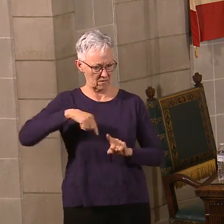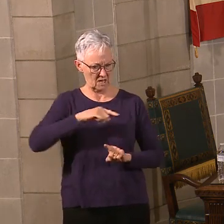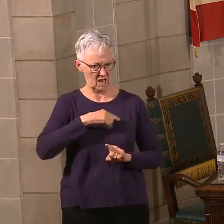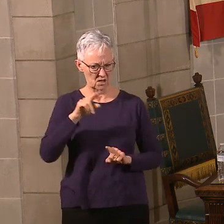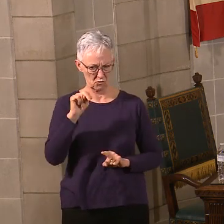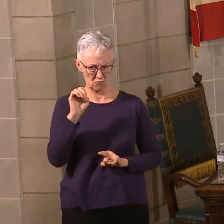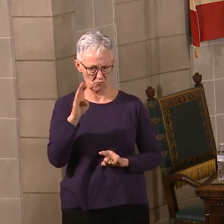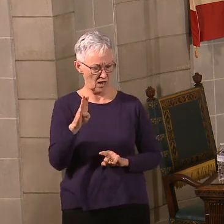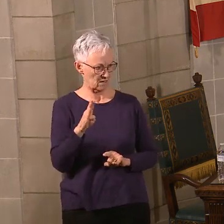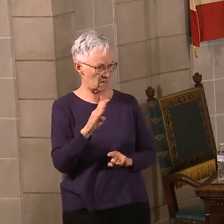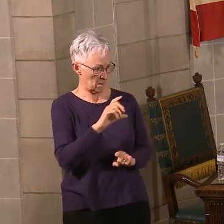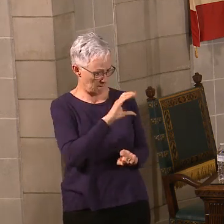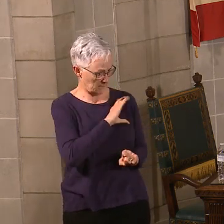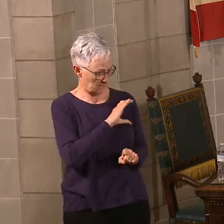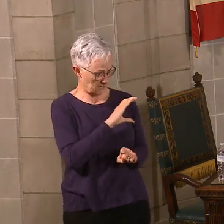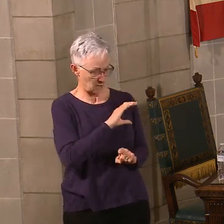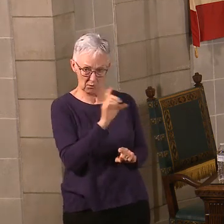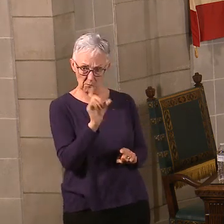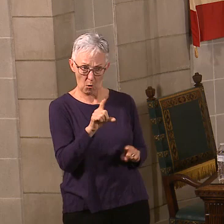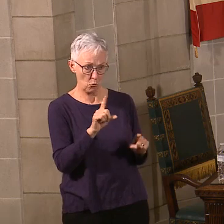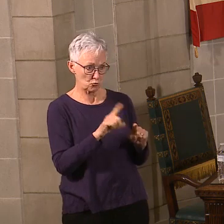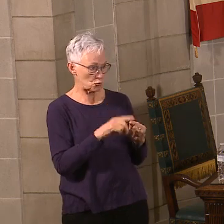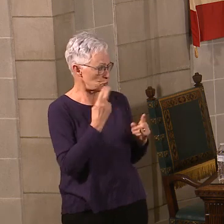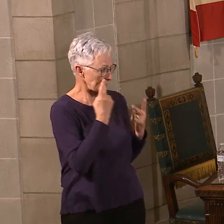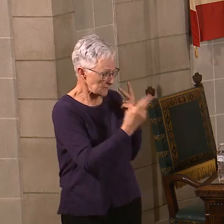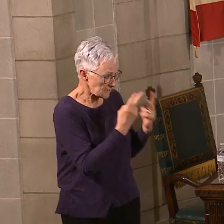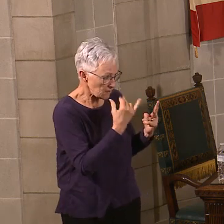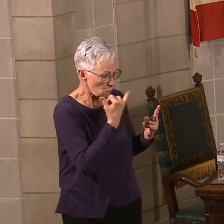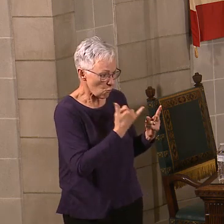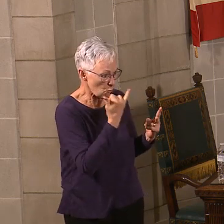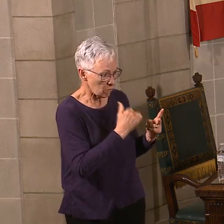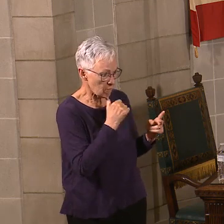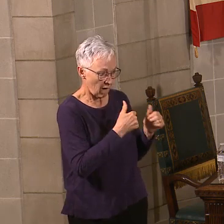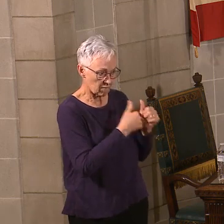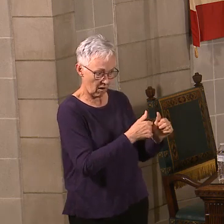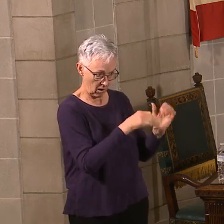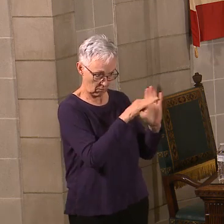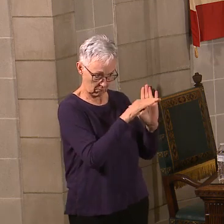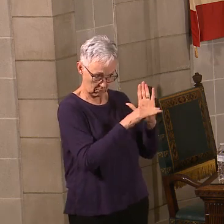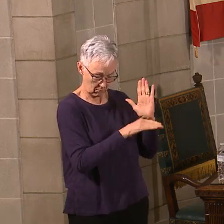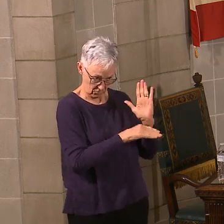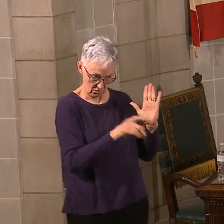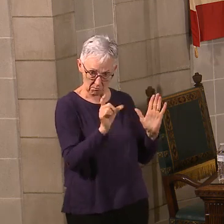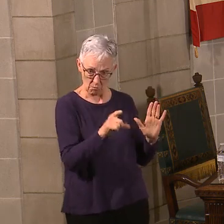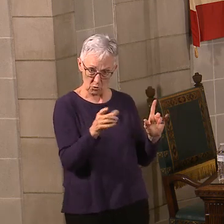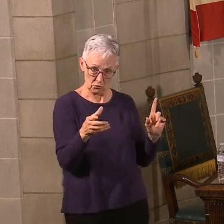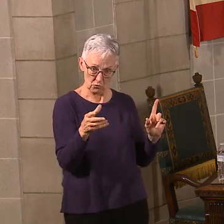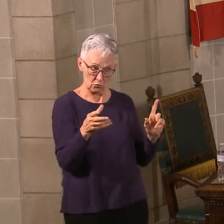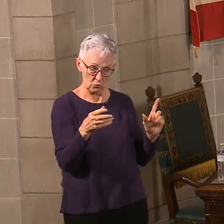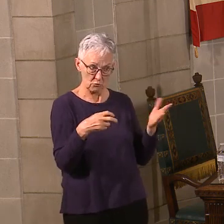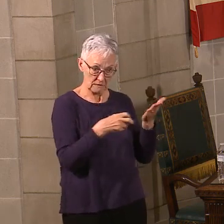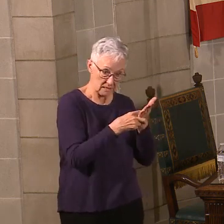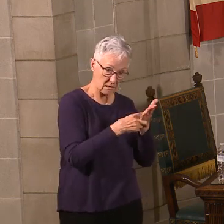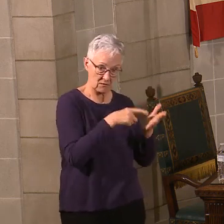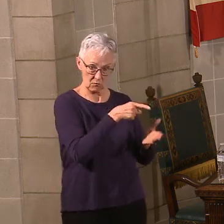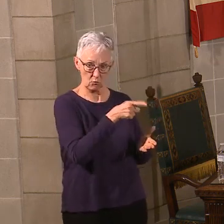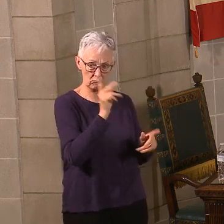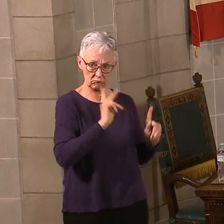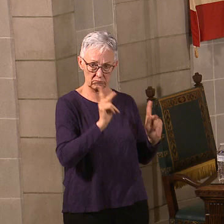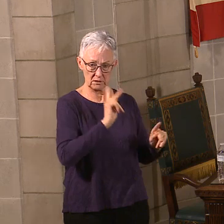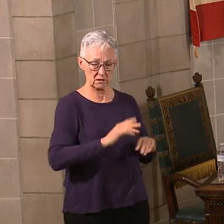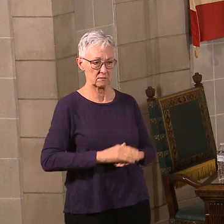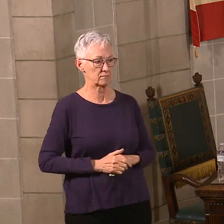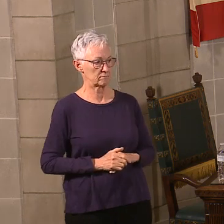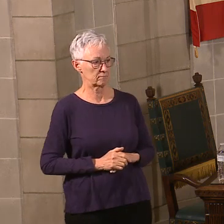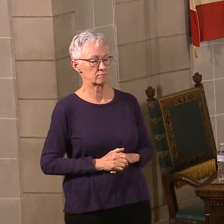measures? So, with regard to the whole idea with regard to directed health measures versus what you're seeing is stay-at-home orders or